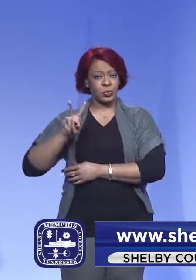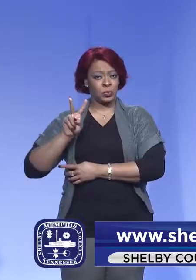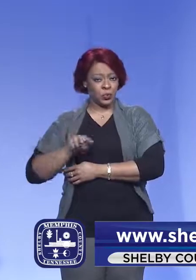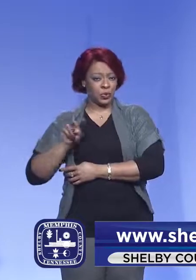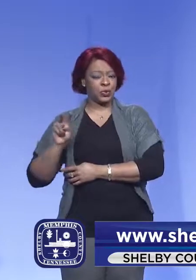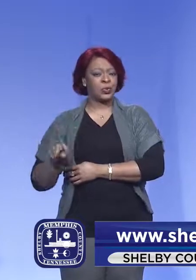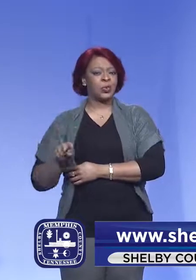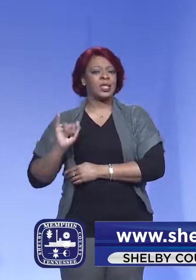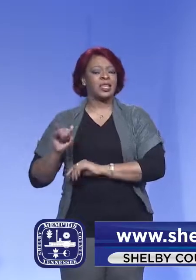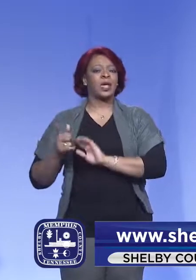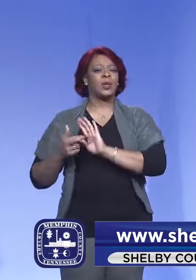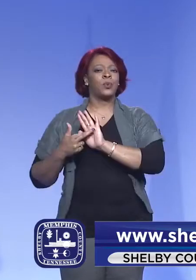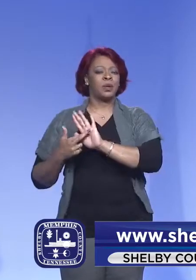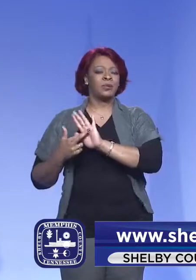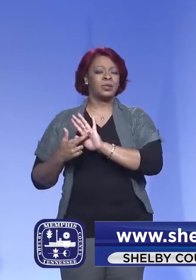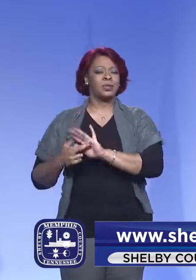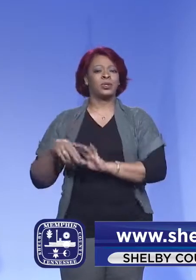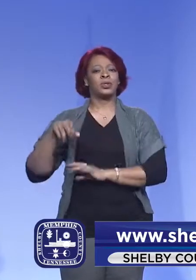2,822, which represents